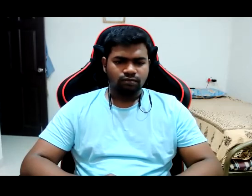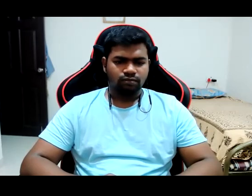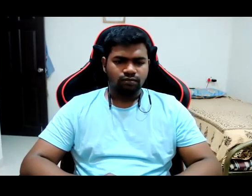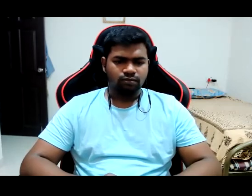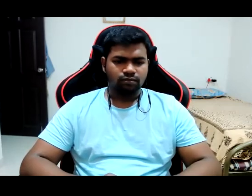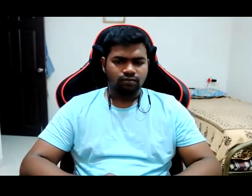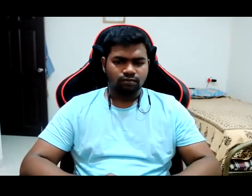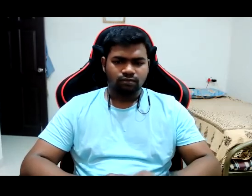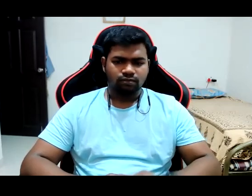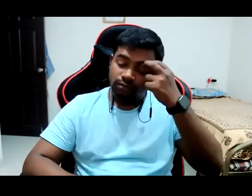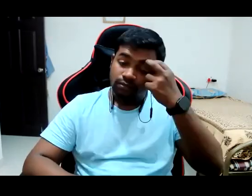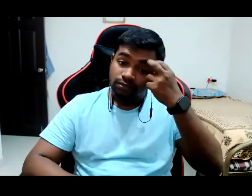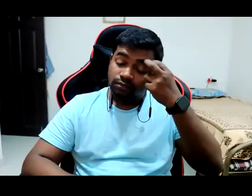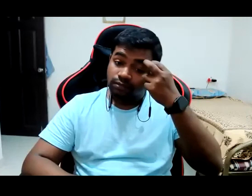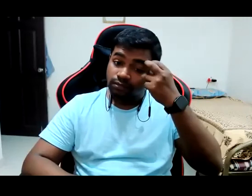I think his connection is breaking.